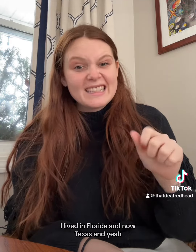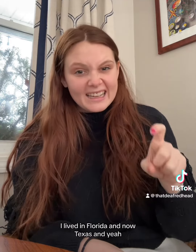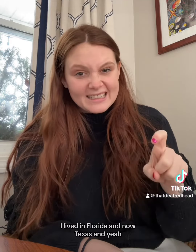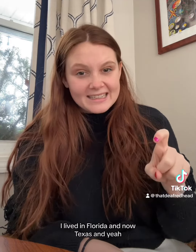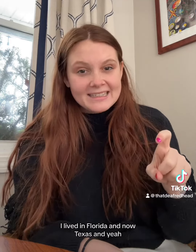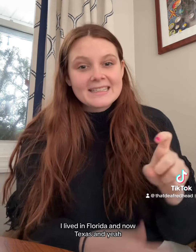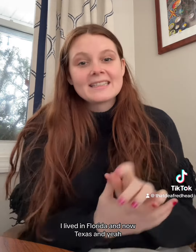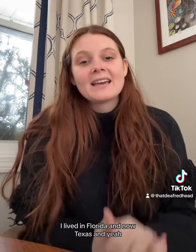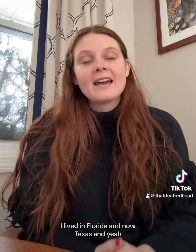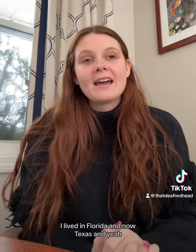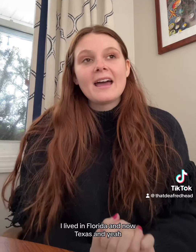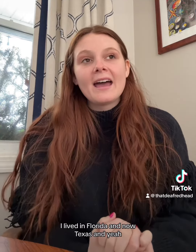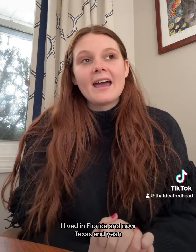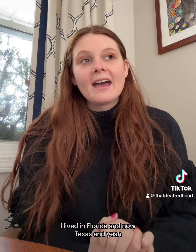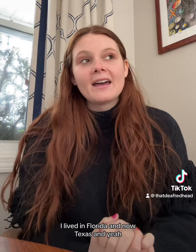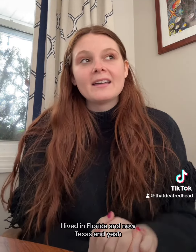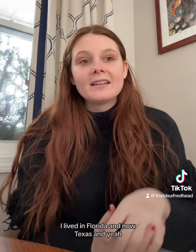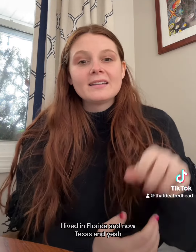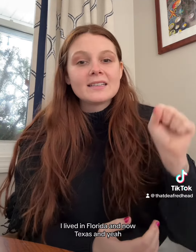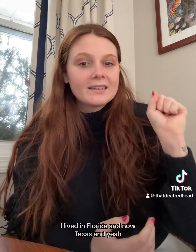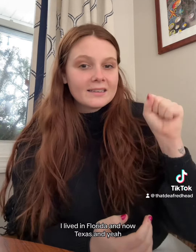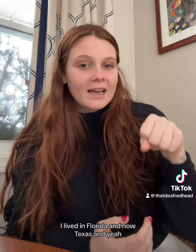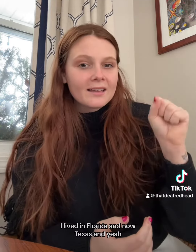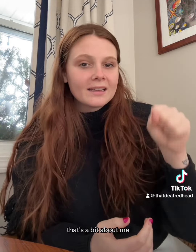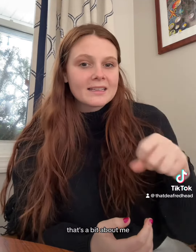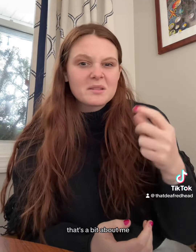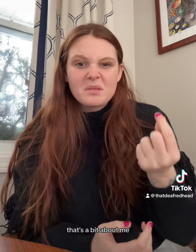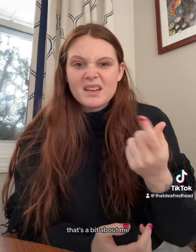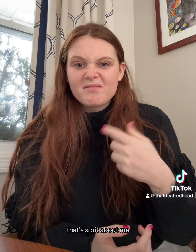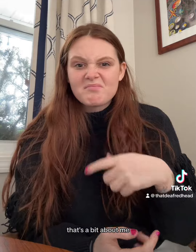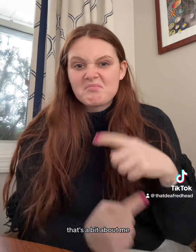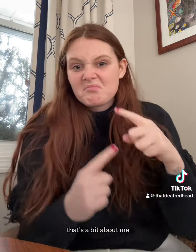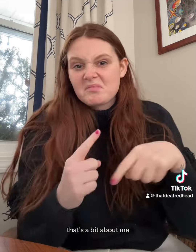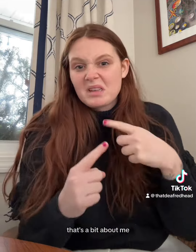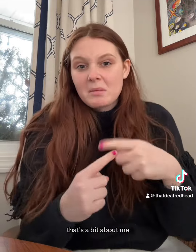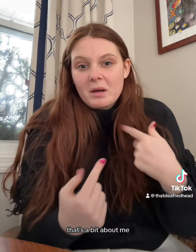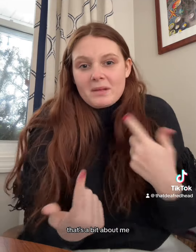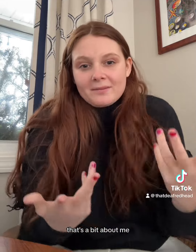Texas. And yeah, that's a bit about me.